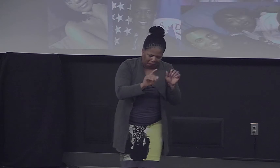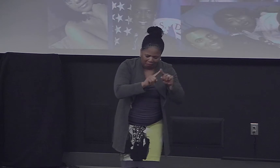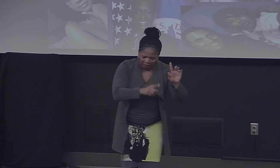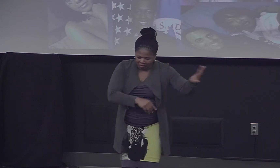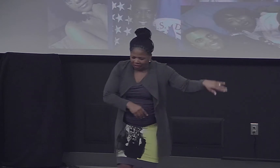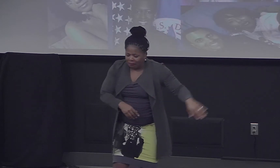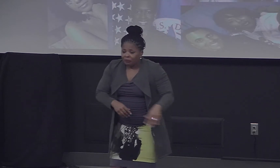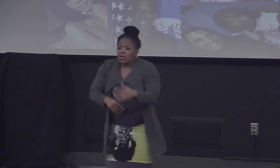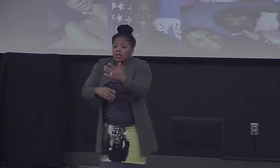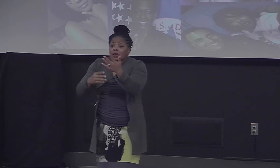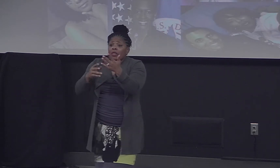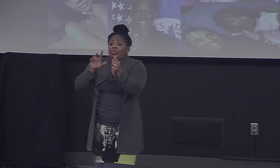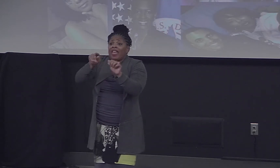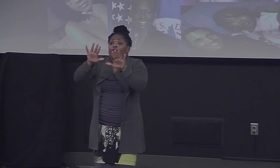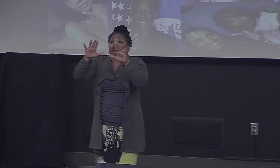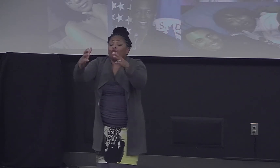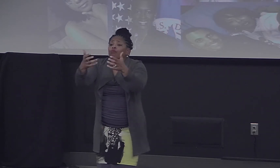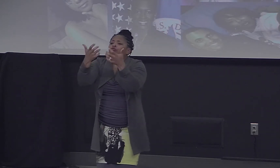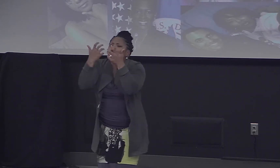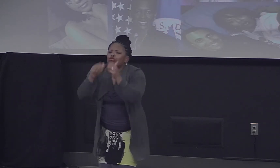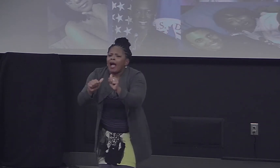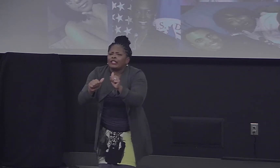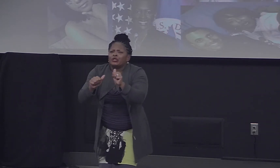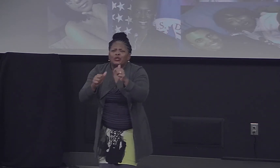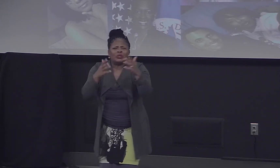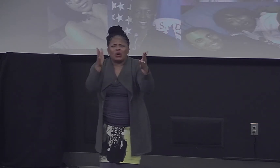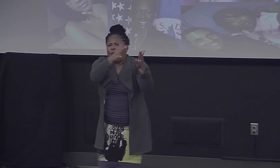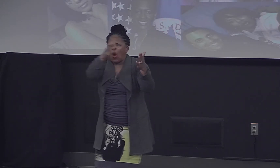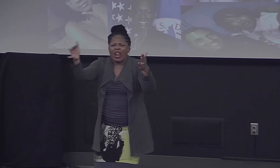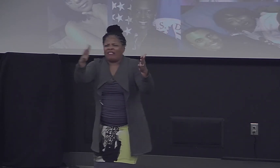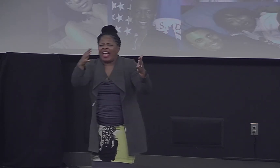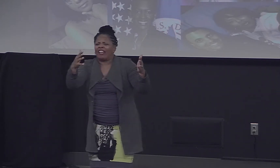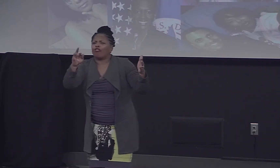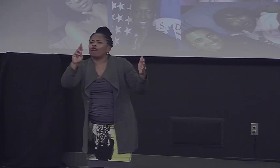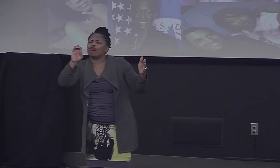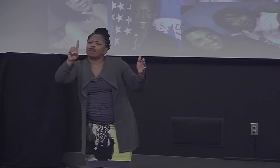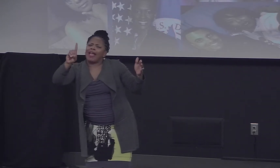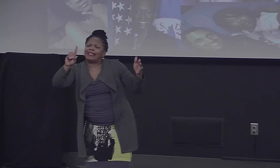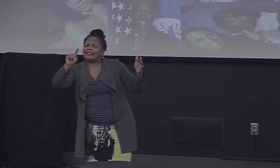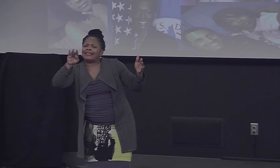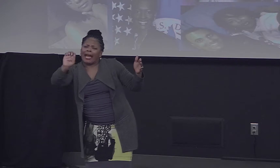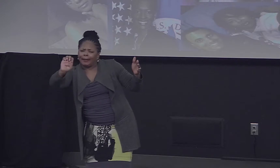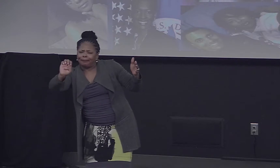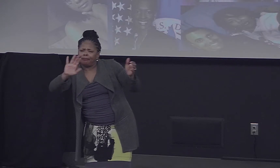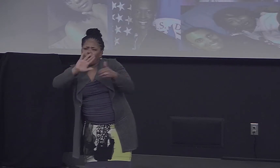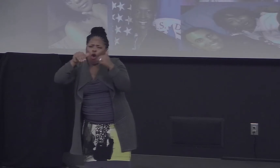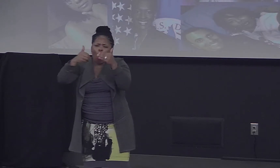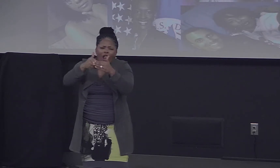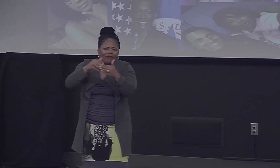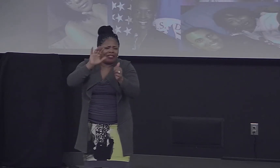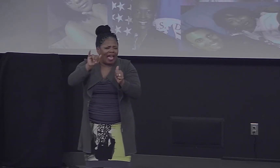so that's why I'm pulling out the interpreting. But as a group, looking at what's happening